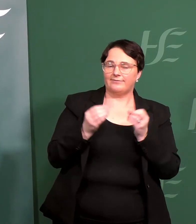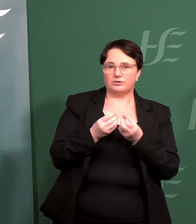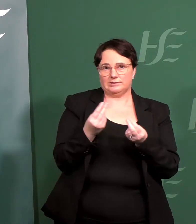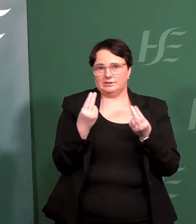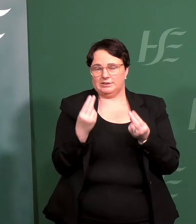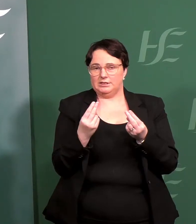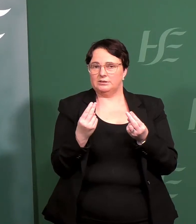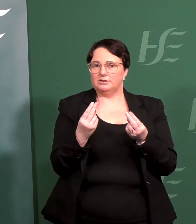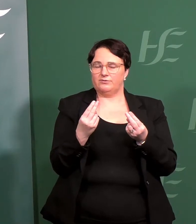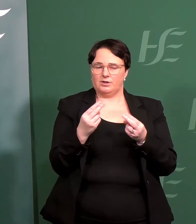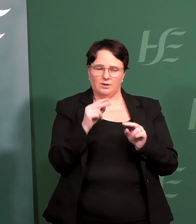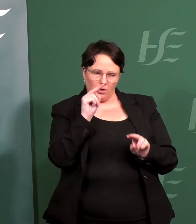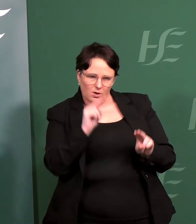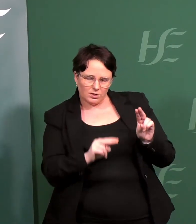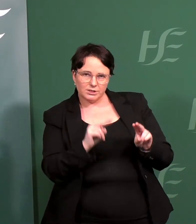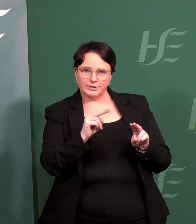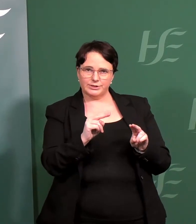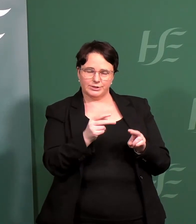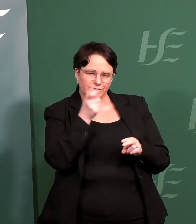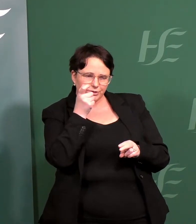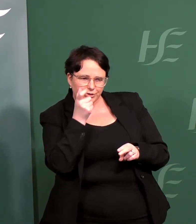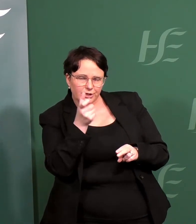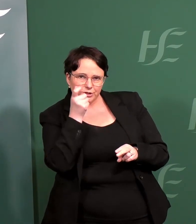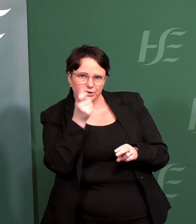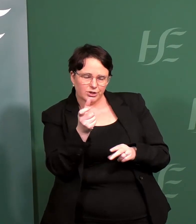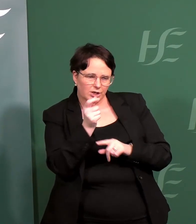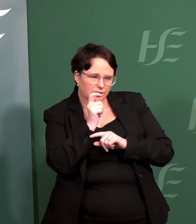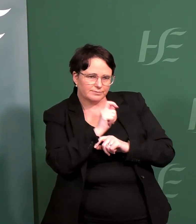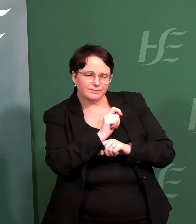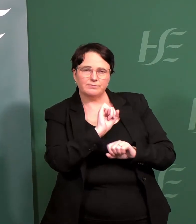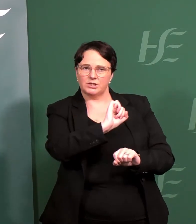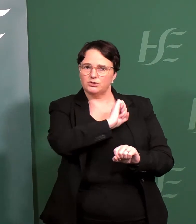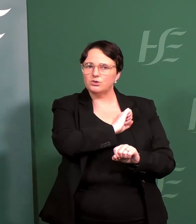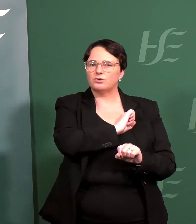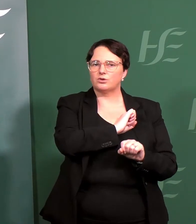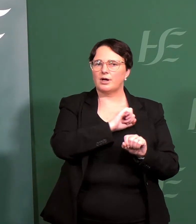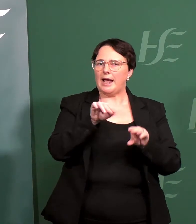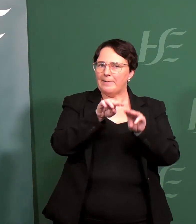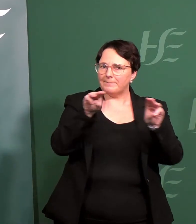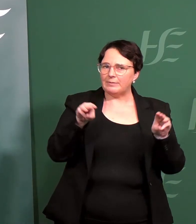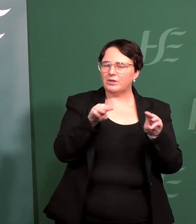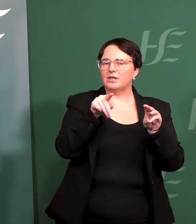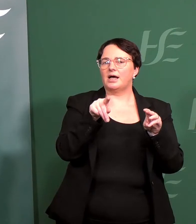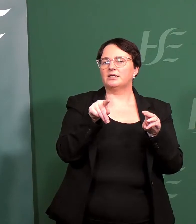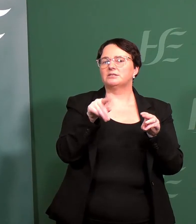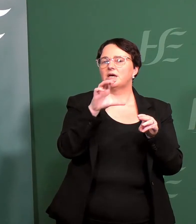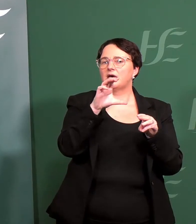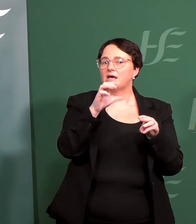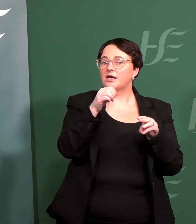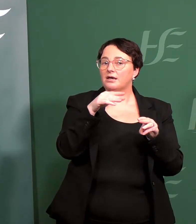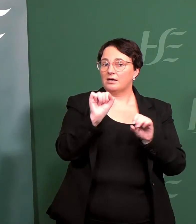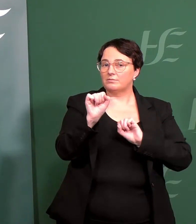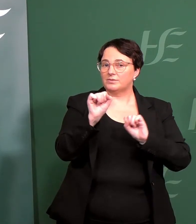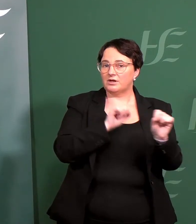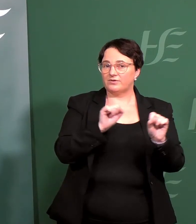terms of relevant audits or checks to reassure the public and the wider CAM services across the country.